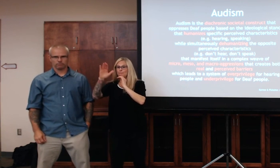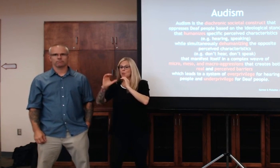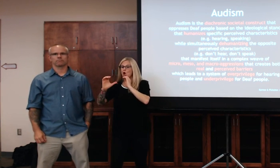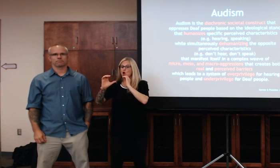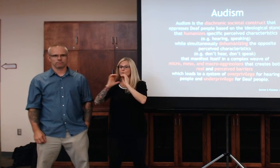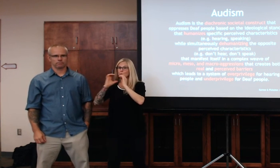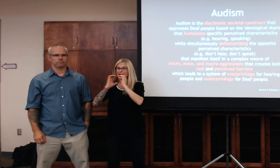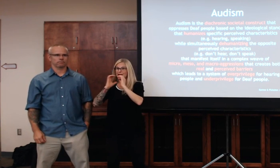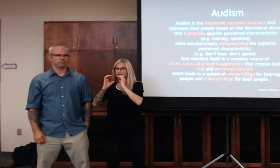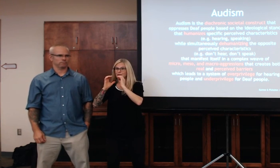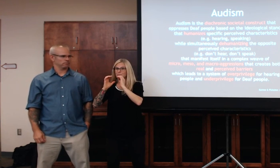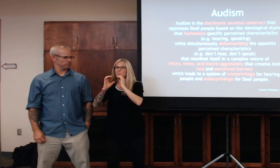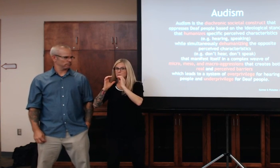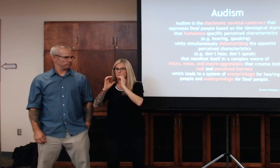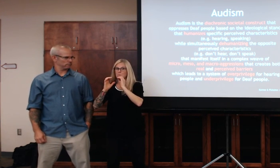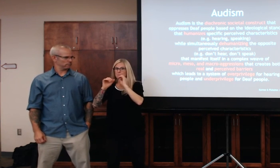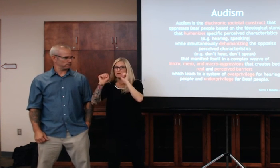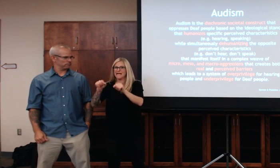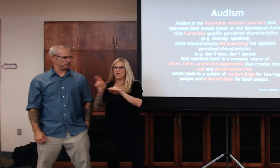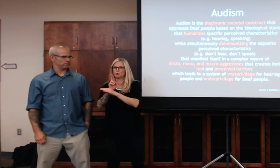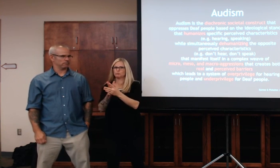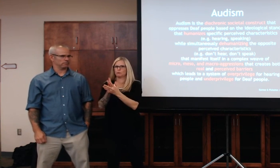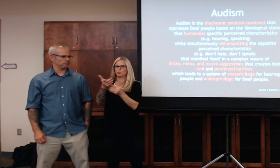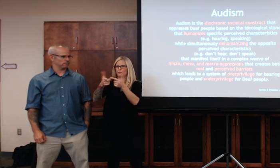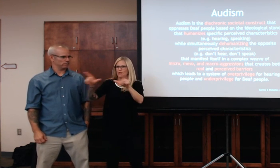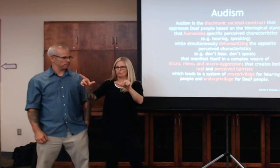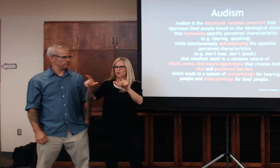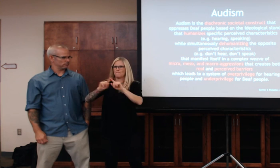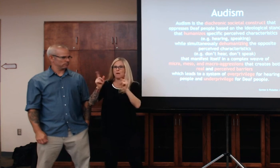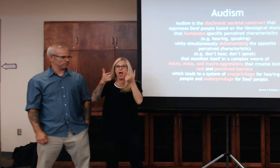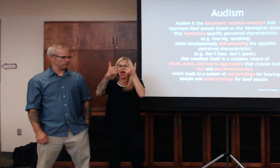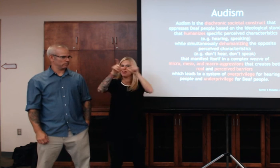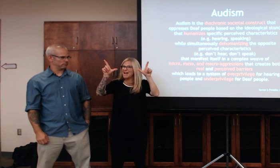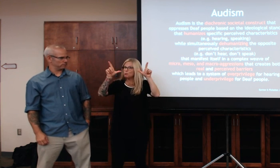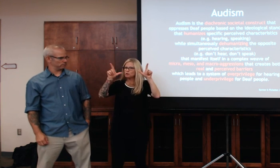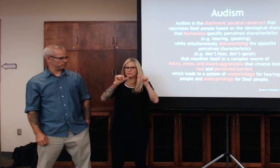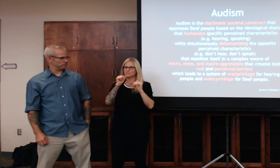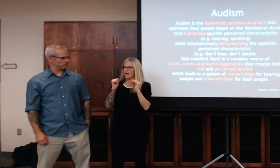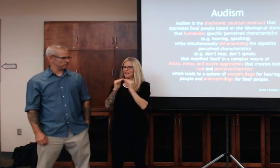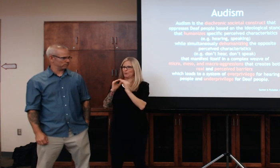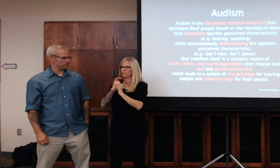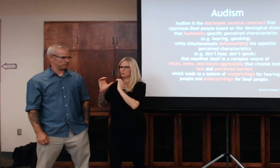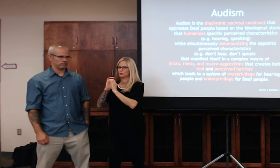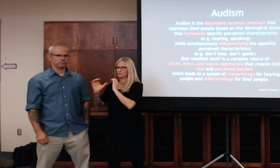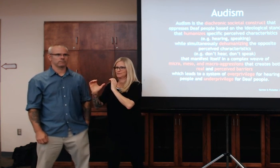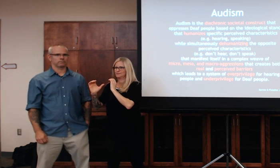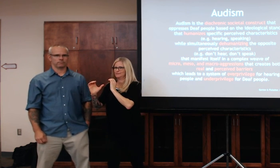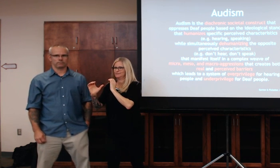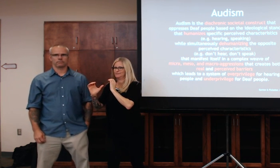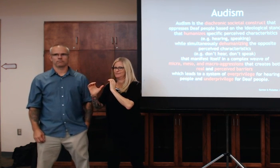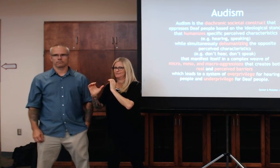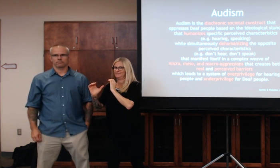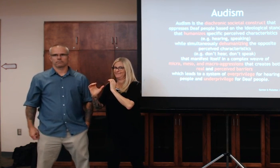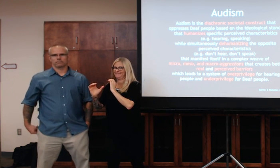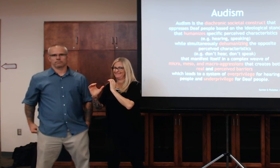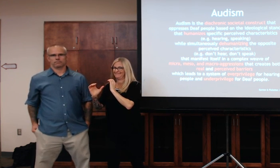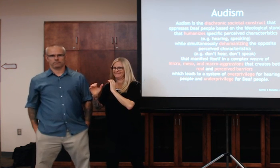communication. Communication can be used through language, but language does not equal communication.